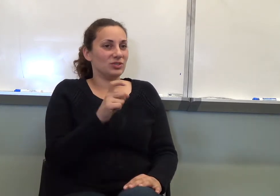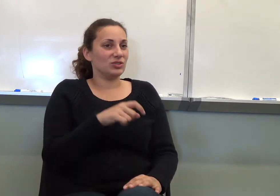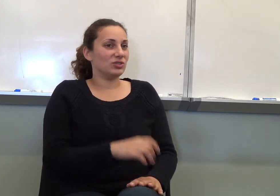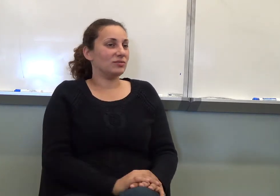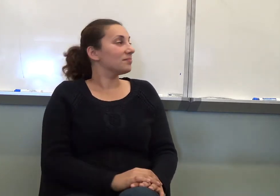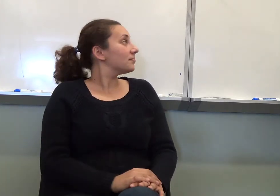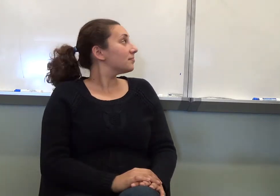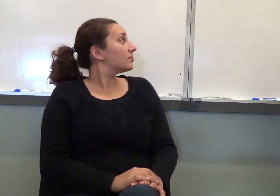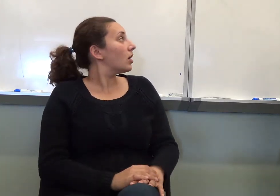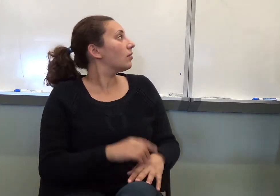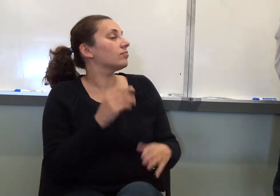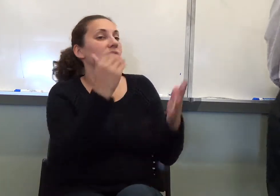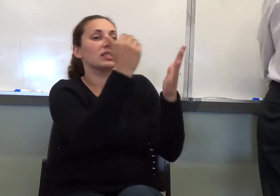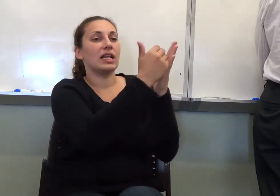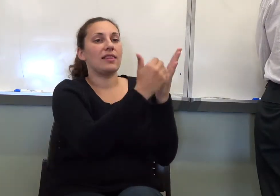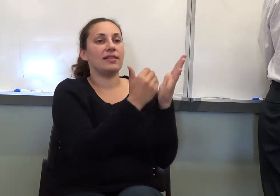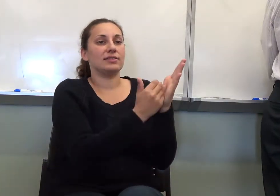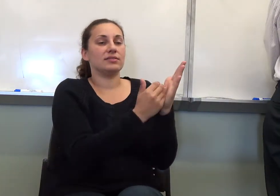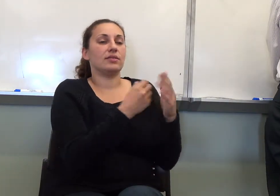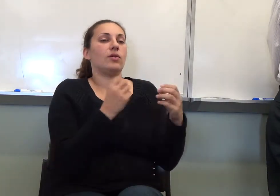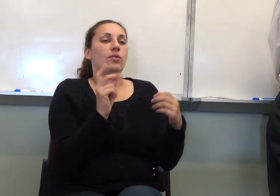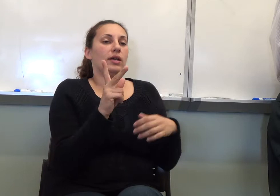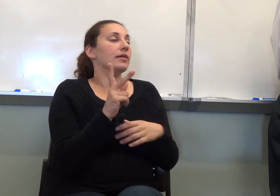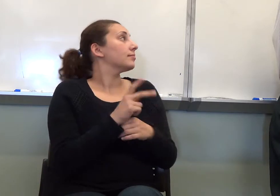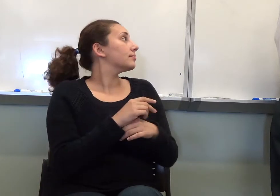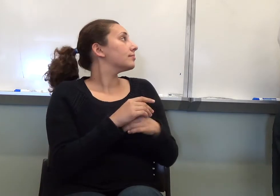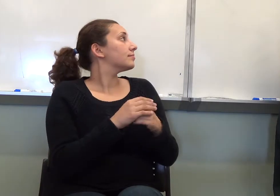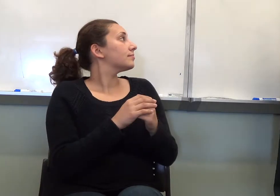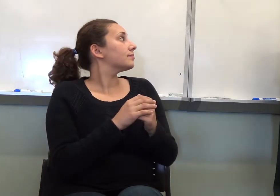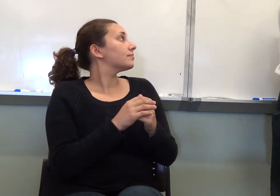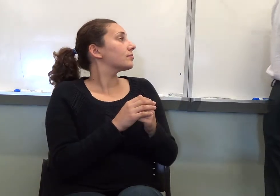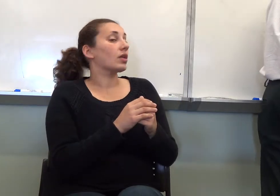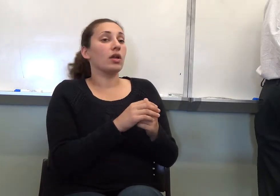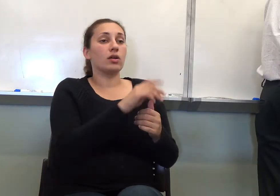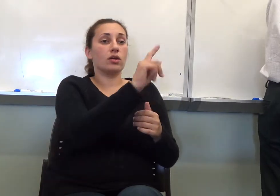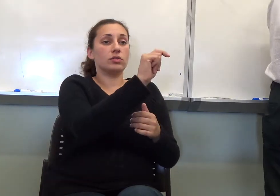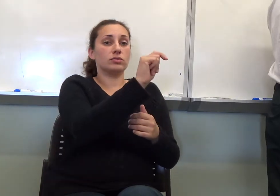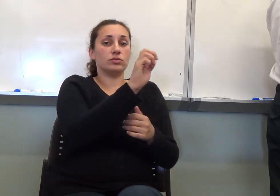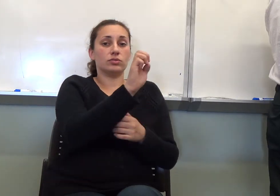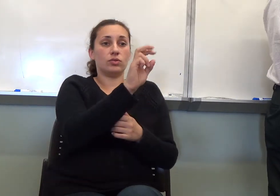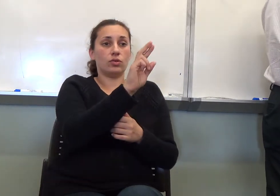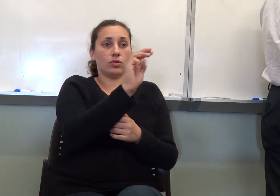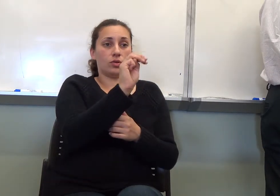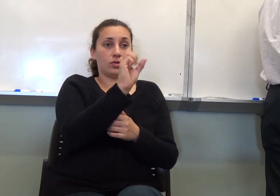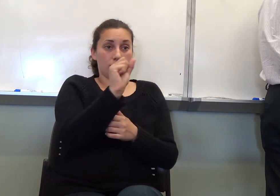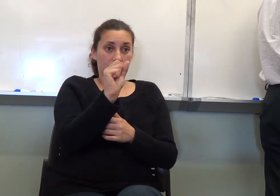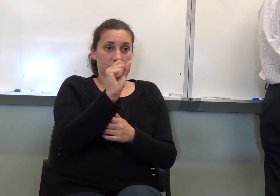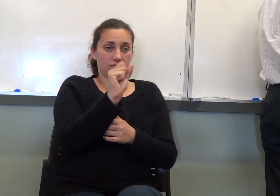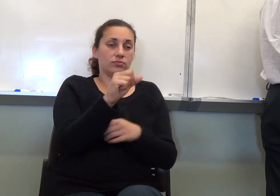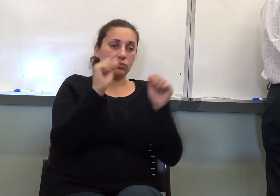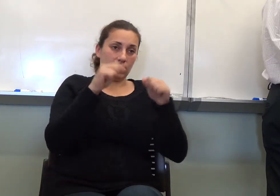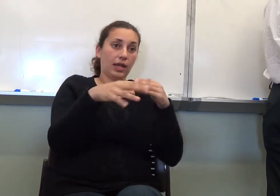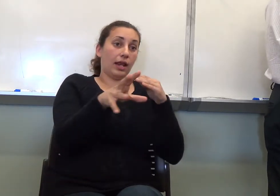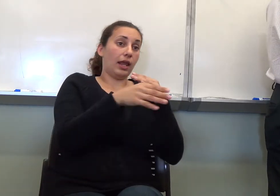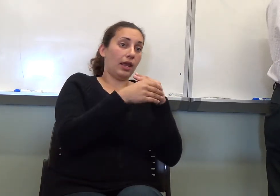list them. Well, here's one term. Terms are things that are added or subtracted, because subtraction is the same thing as addition of the